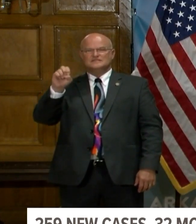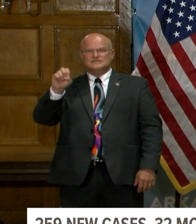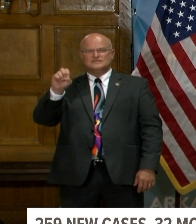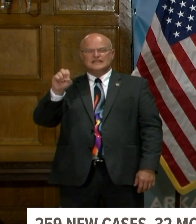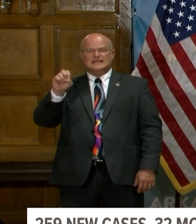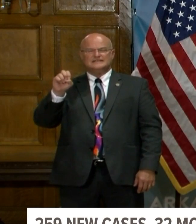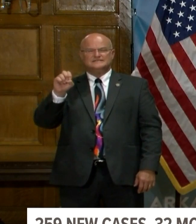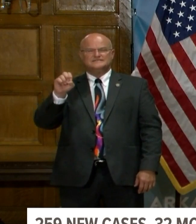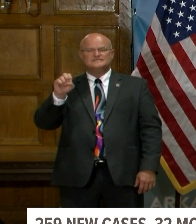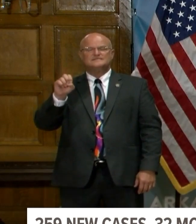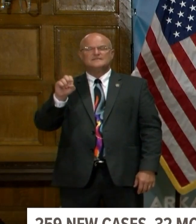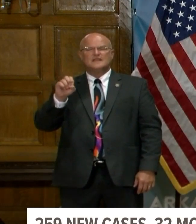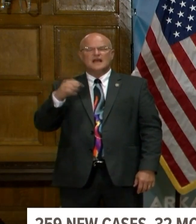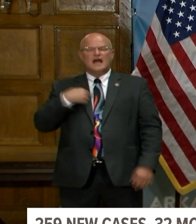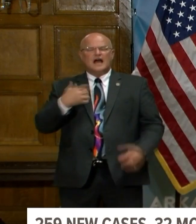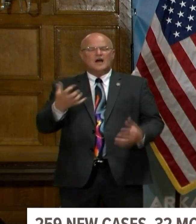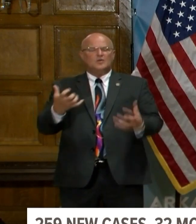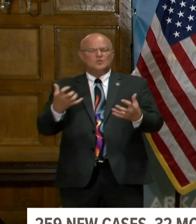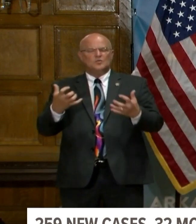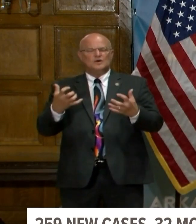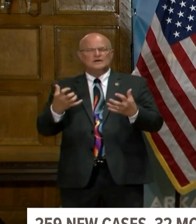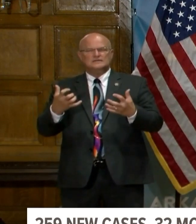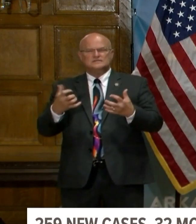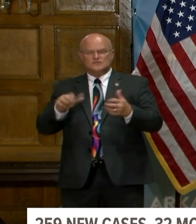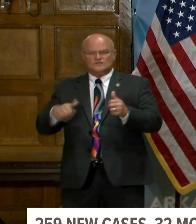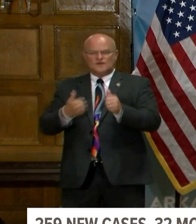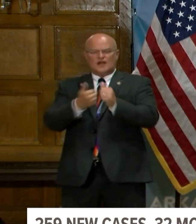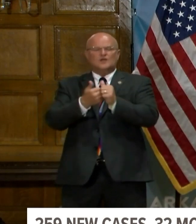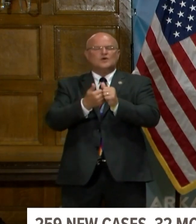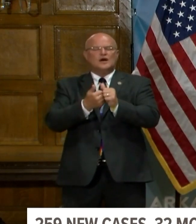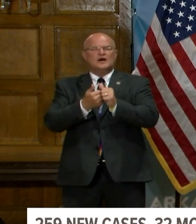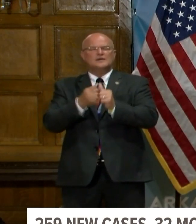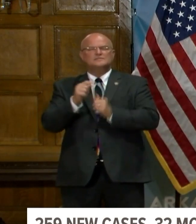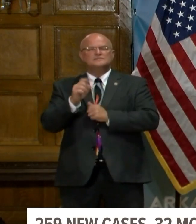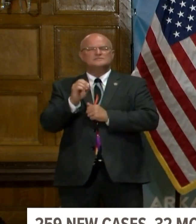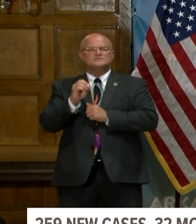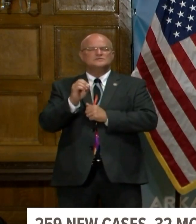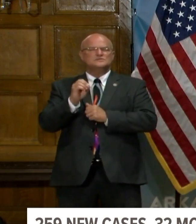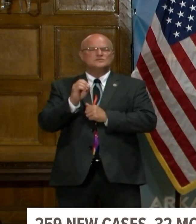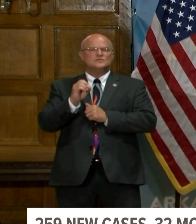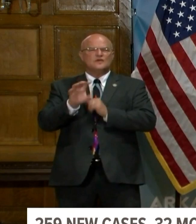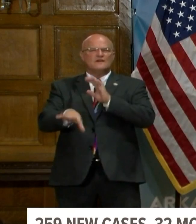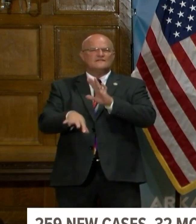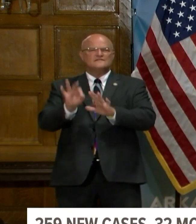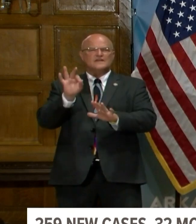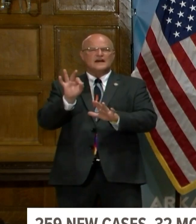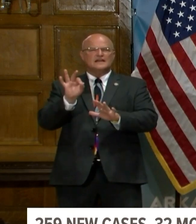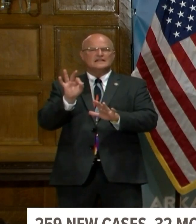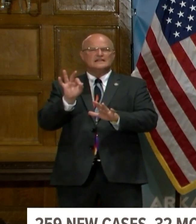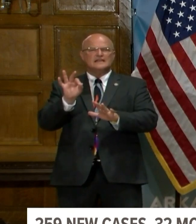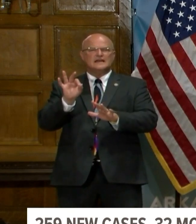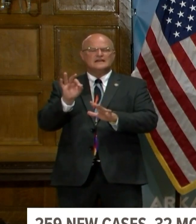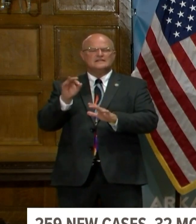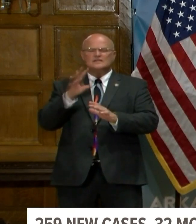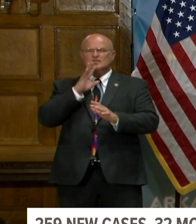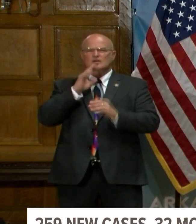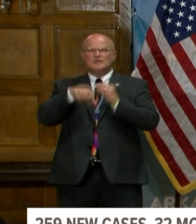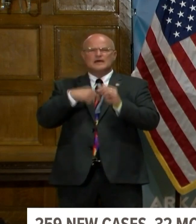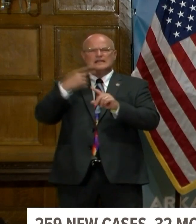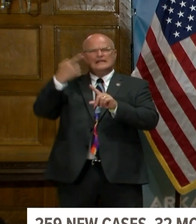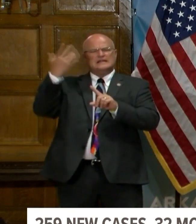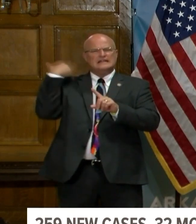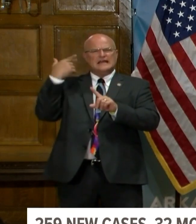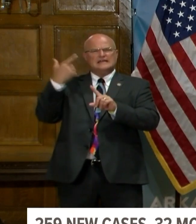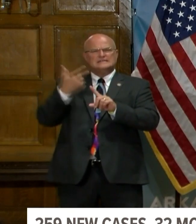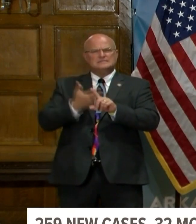Ozarks at Large. I just wanted to follow up to a point that was brought up last month about breaking